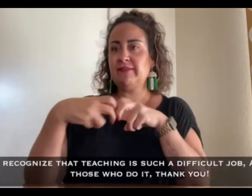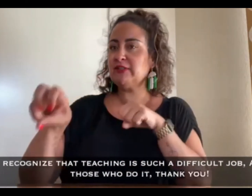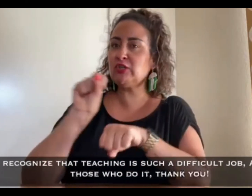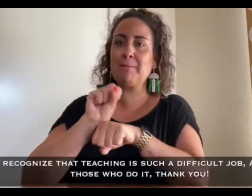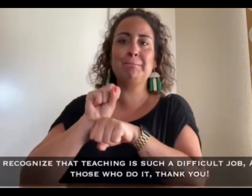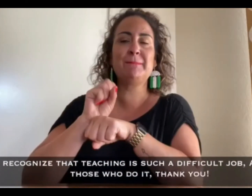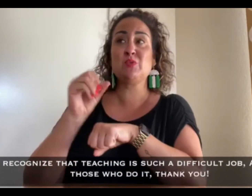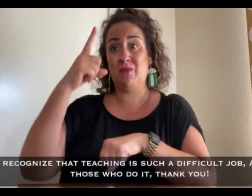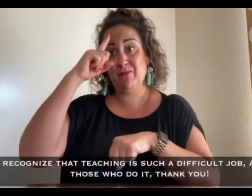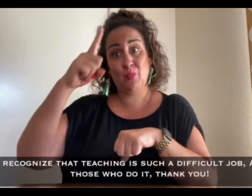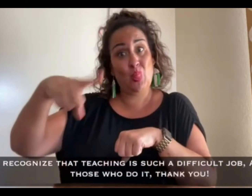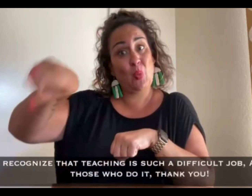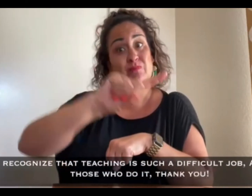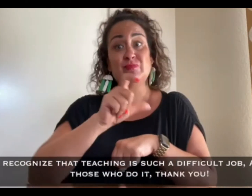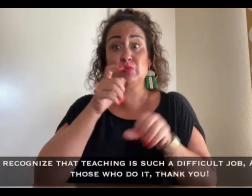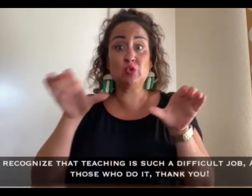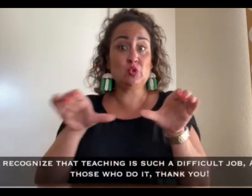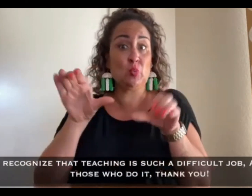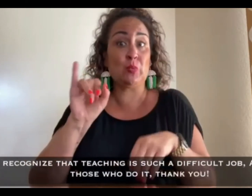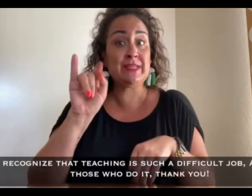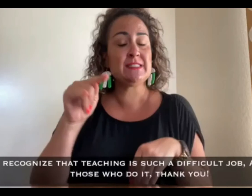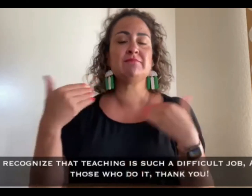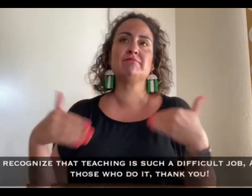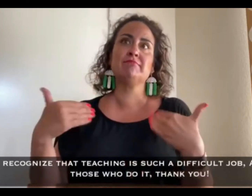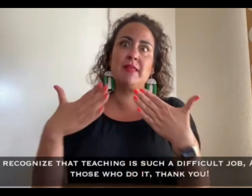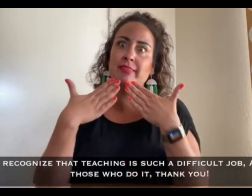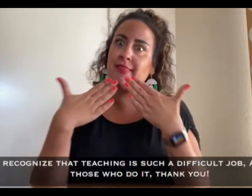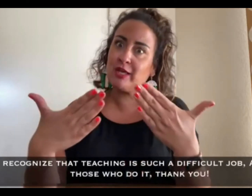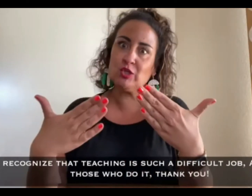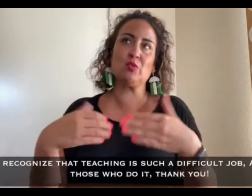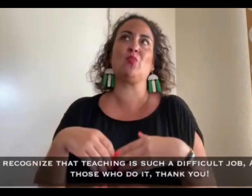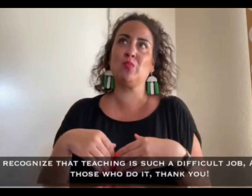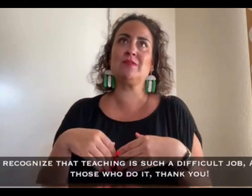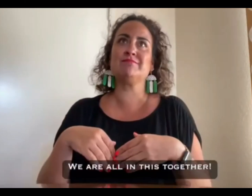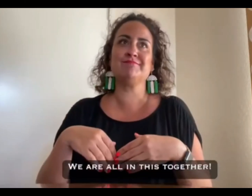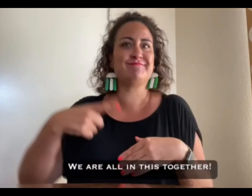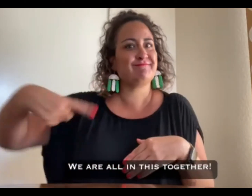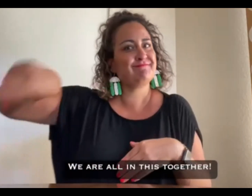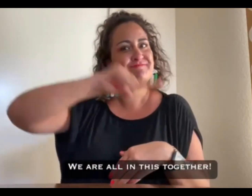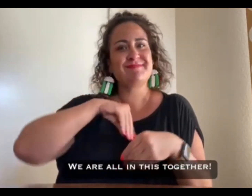of you who do it, thank you. We're all in this together.